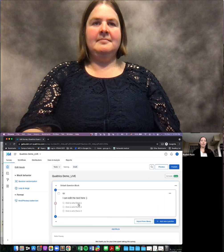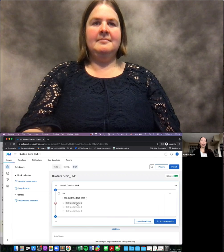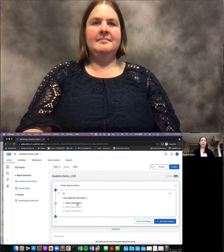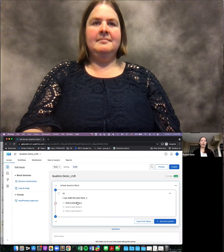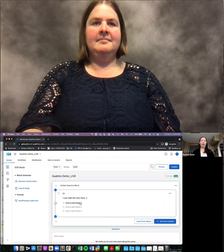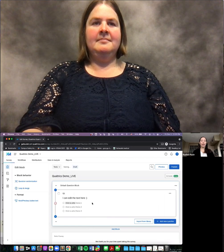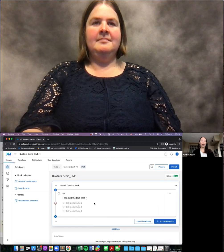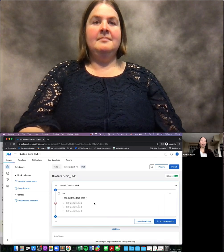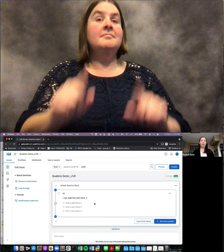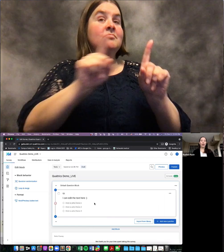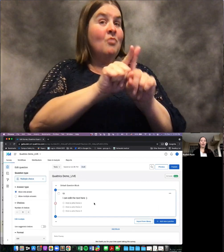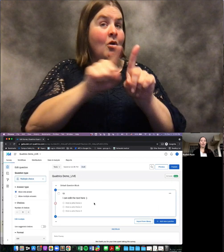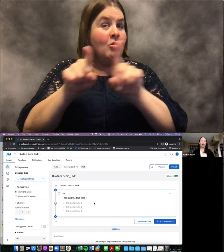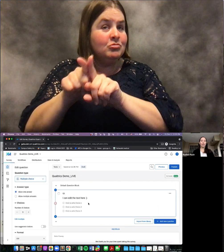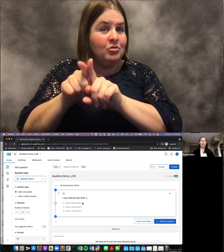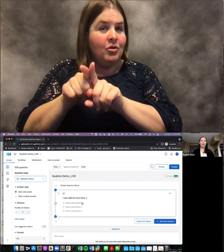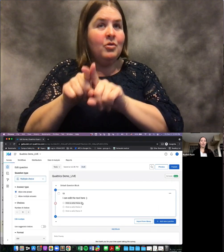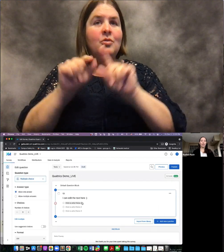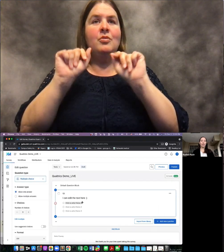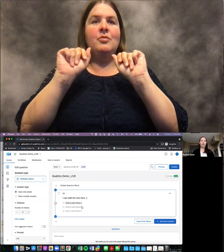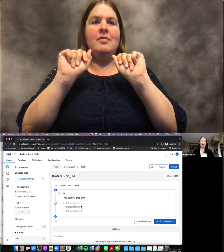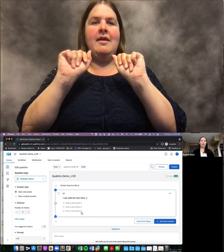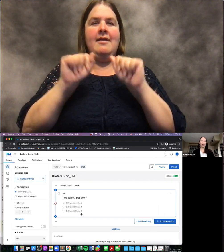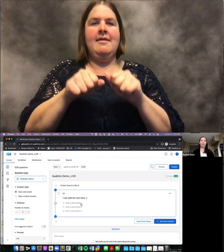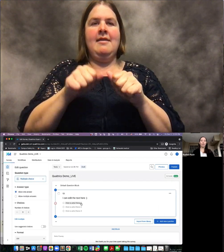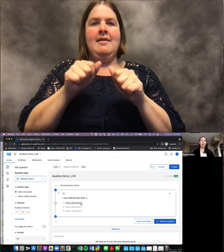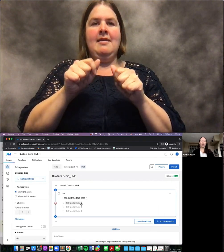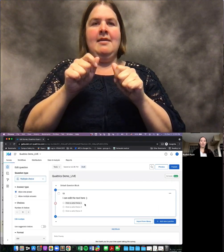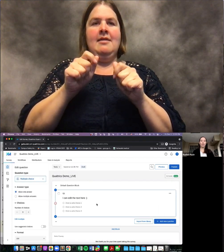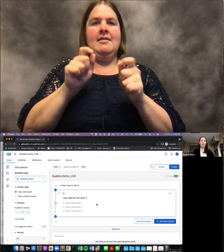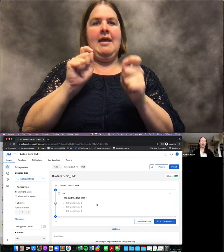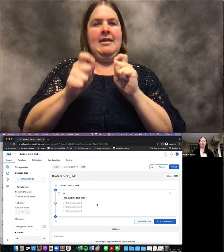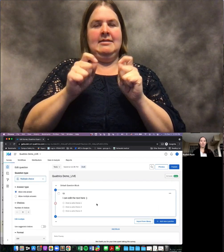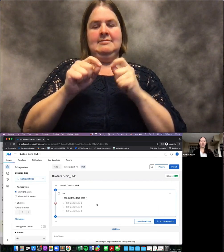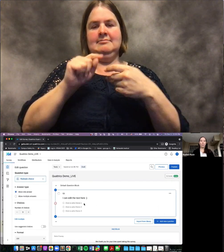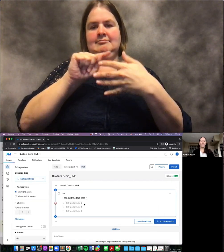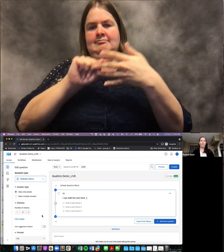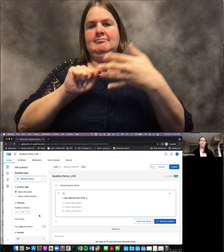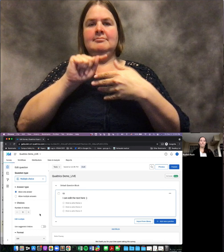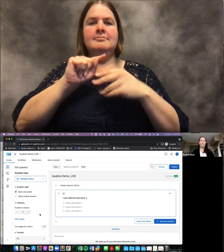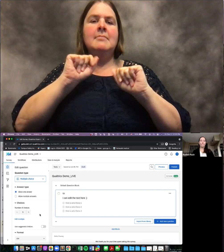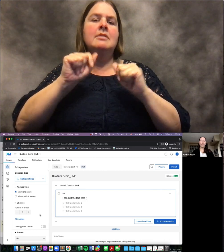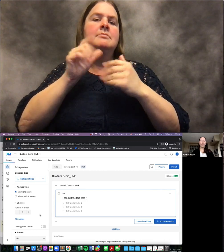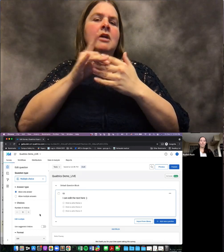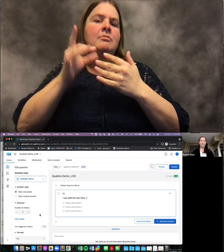In addition, I can also edit the responses.